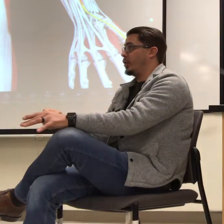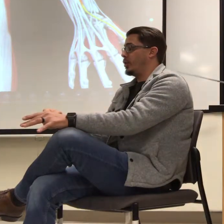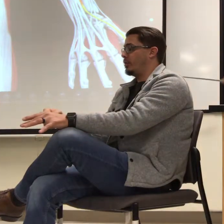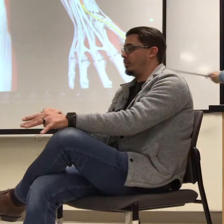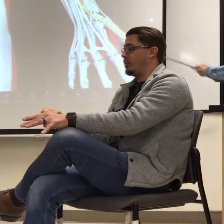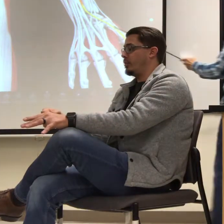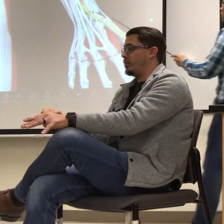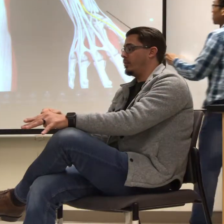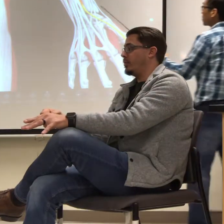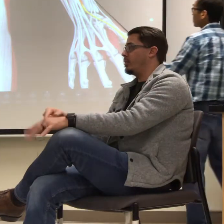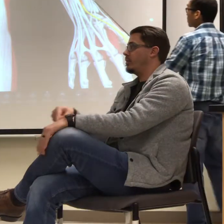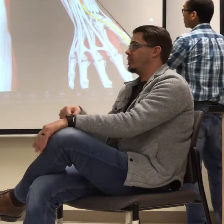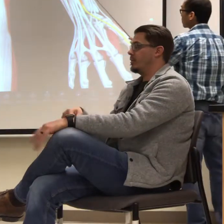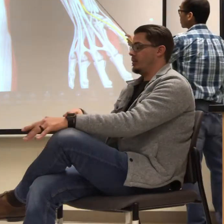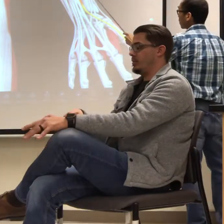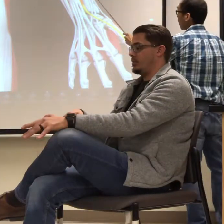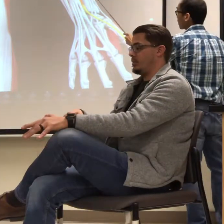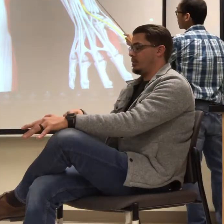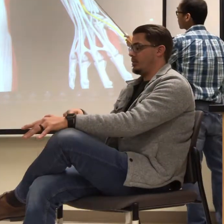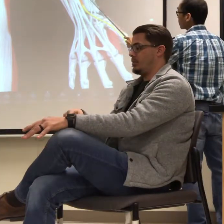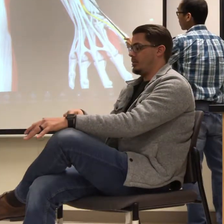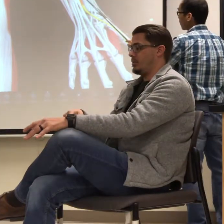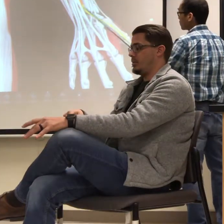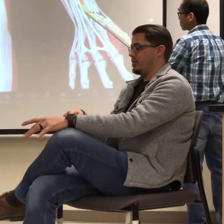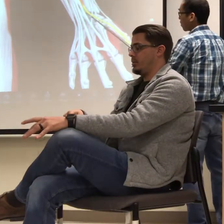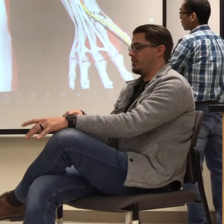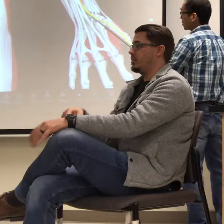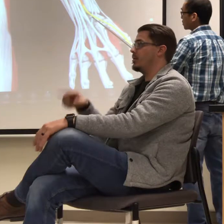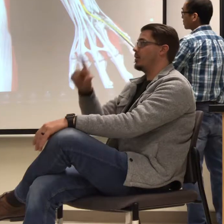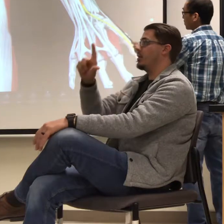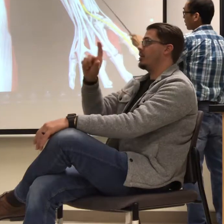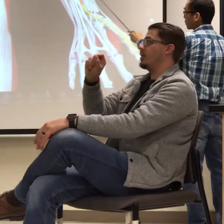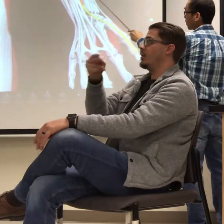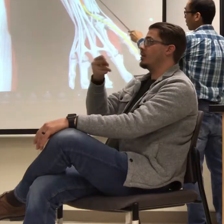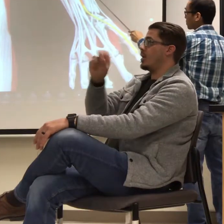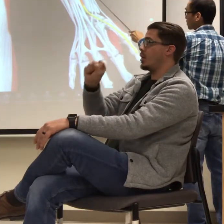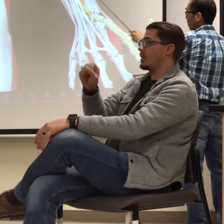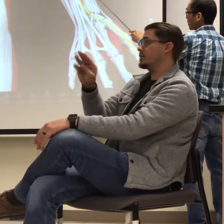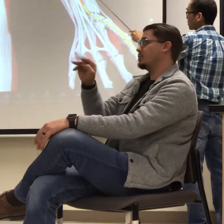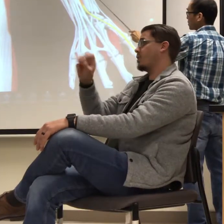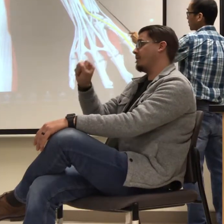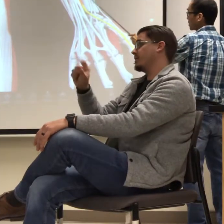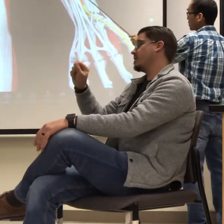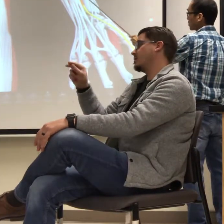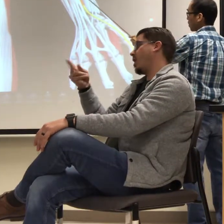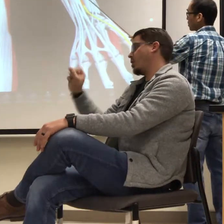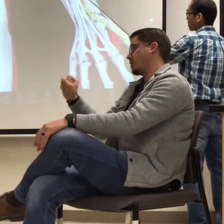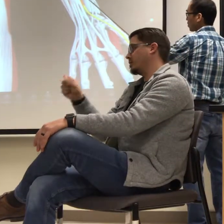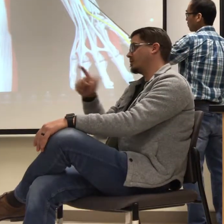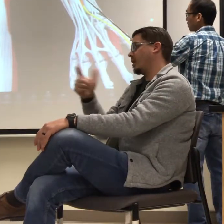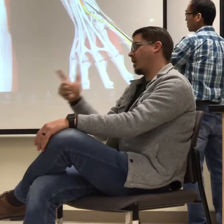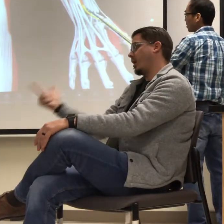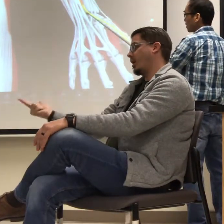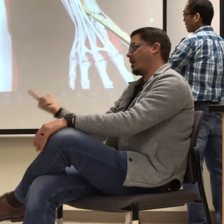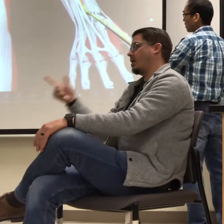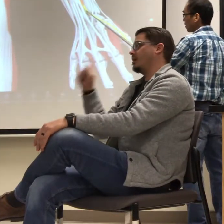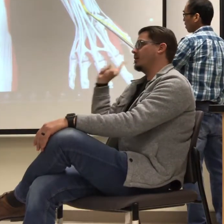So it goes longus, brevis, longus. Abductor Pollicis Longus, Extensor Pollicis Brevis, tendon